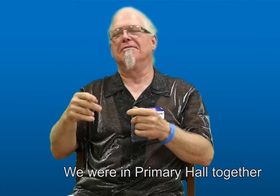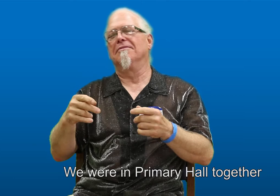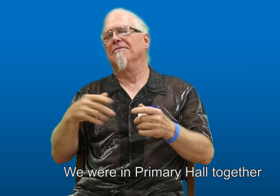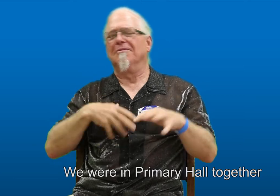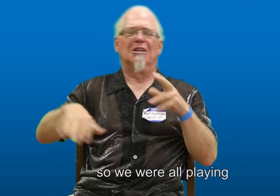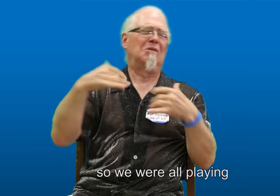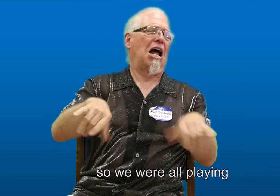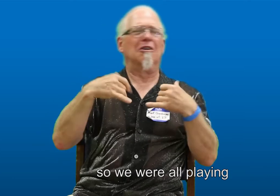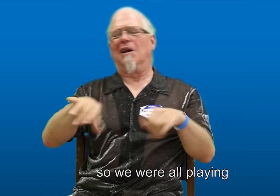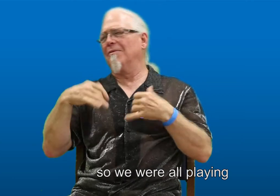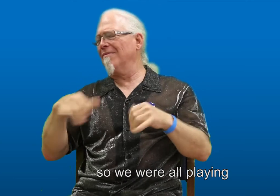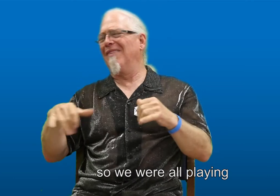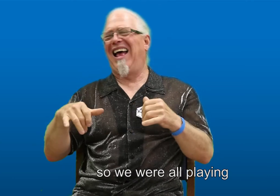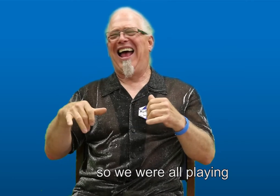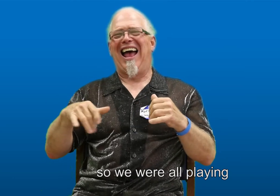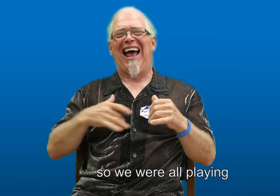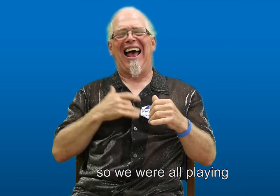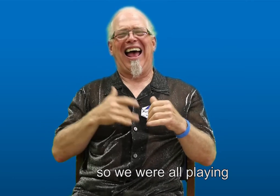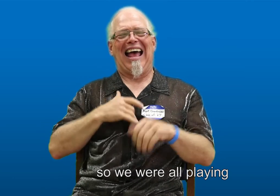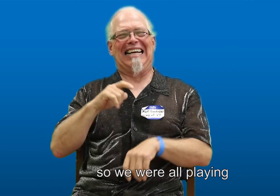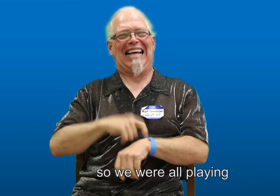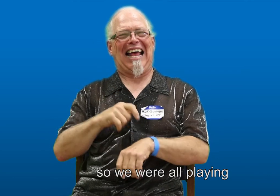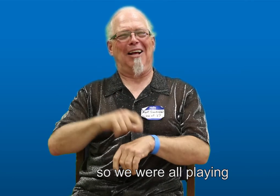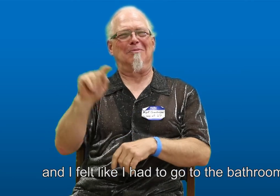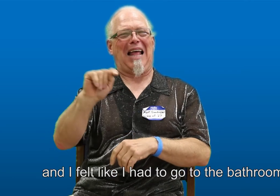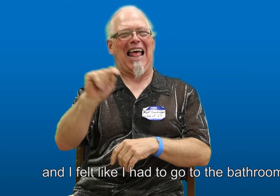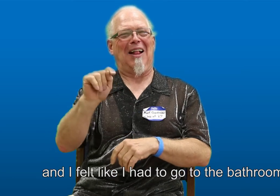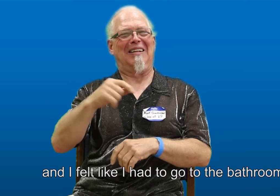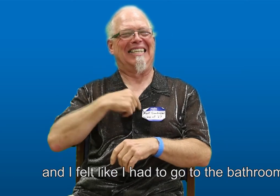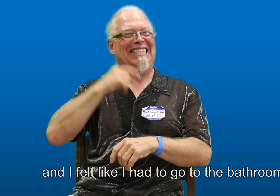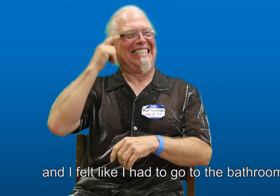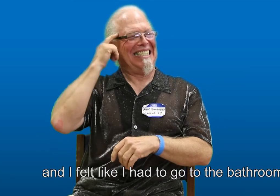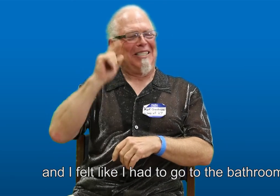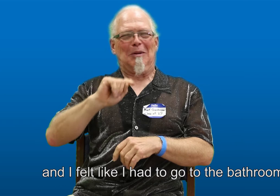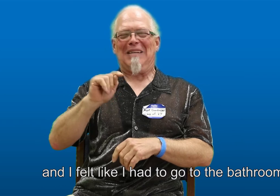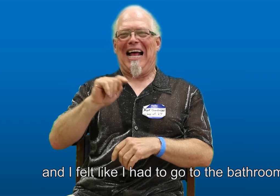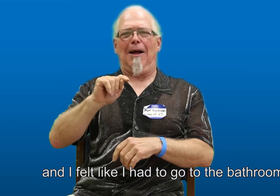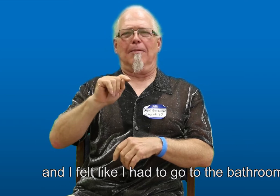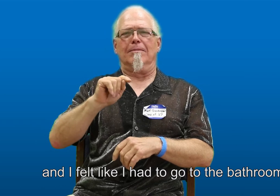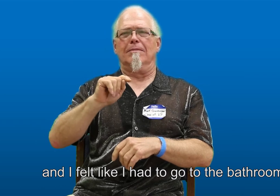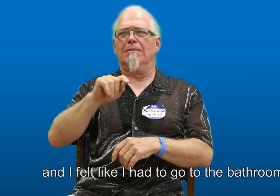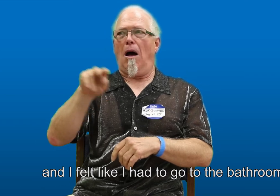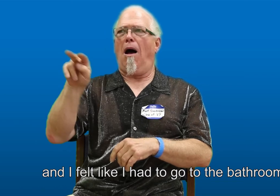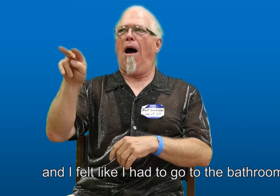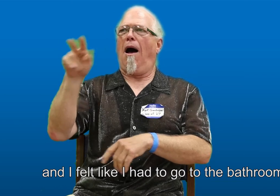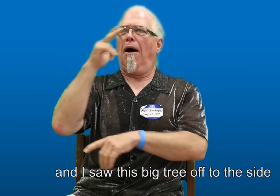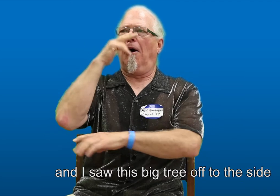together. And so we were all playing, and I felt like, oh, I have to go to the bathroom. And I